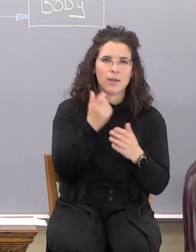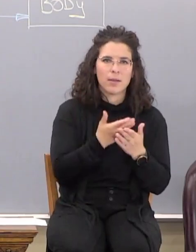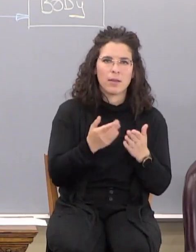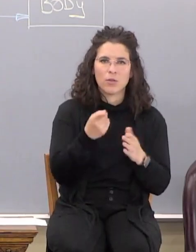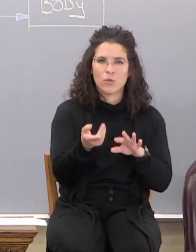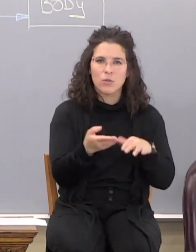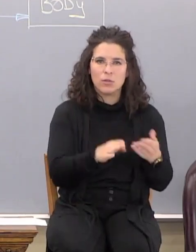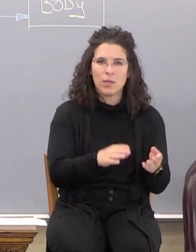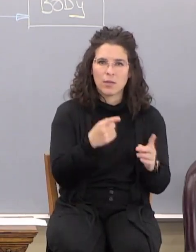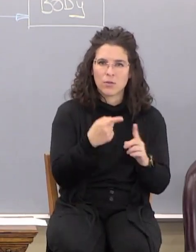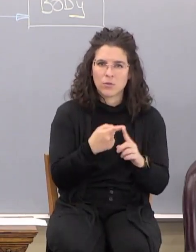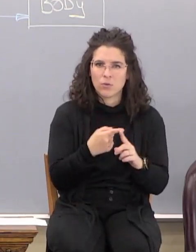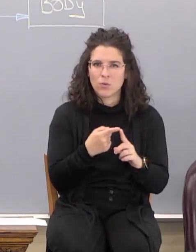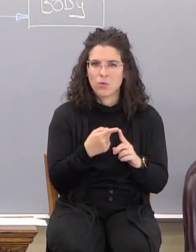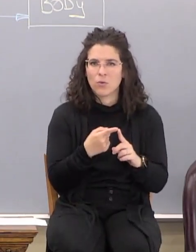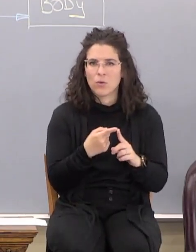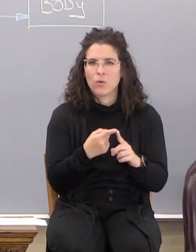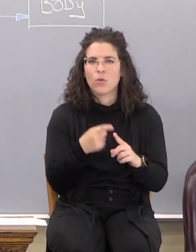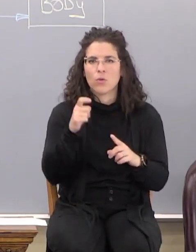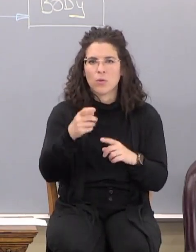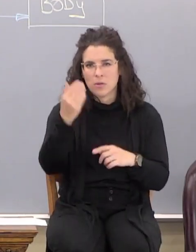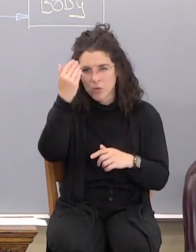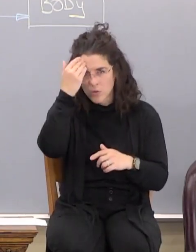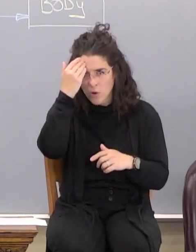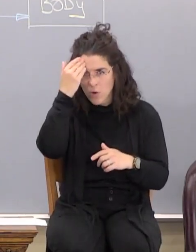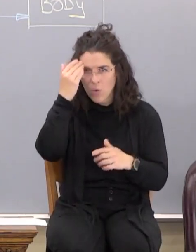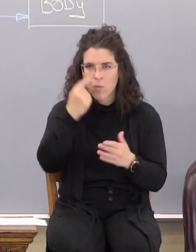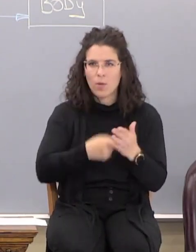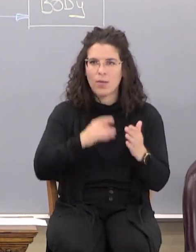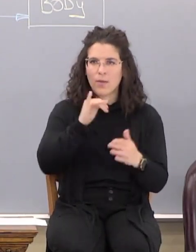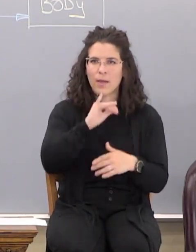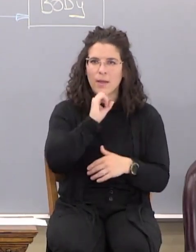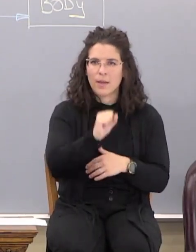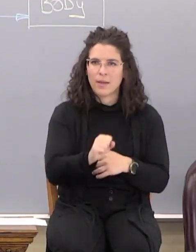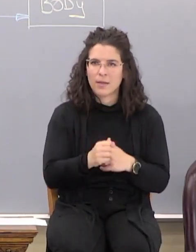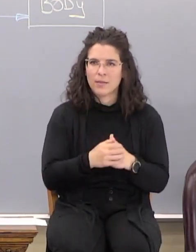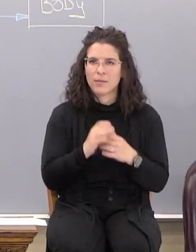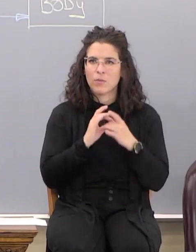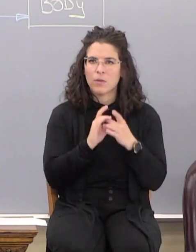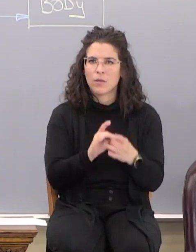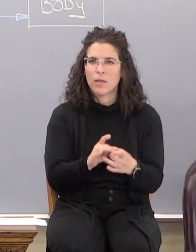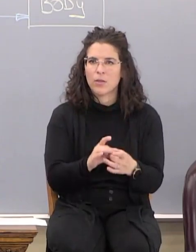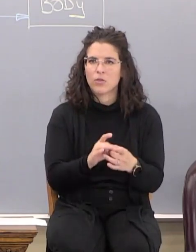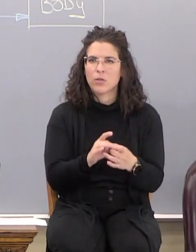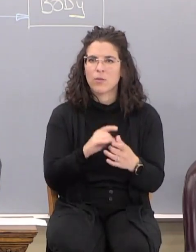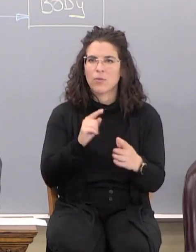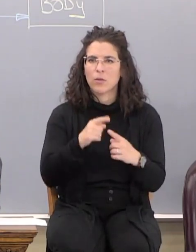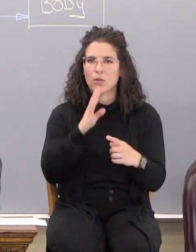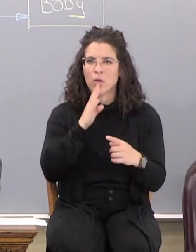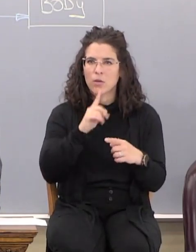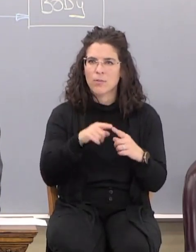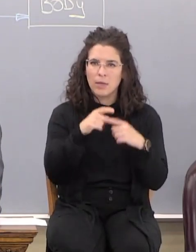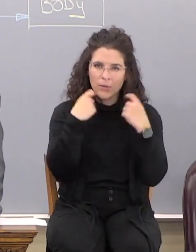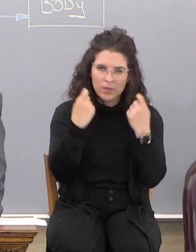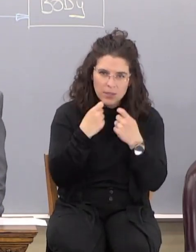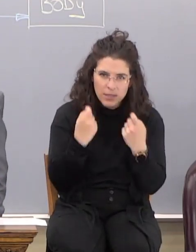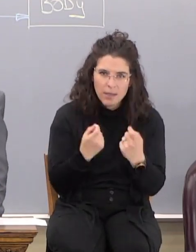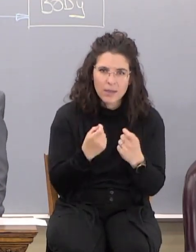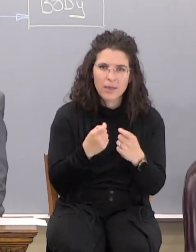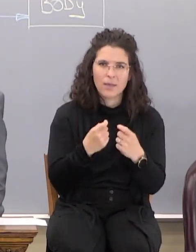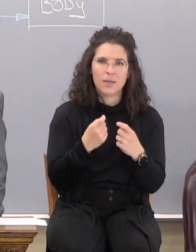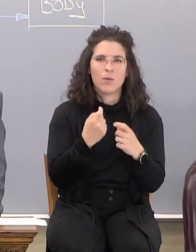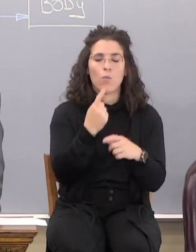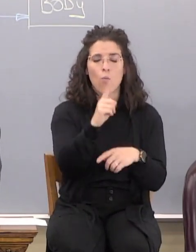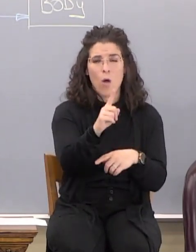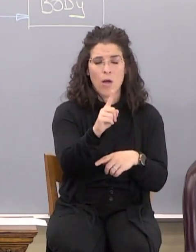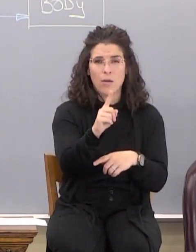you're dead to, you need to know what that is in relationship. When it talks about sin, again, sin